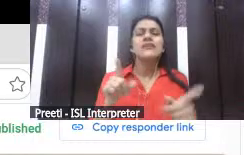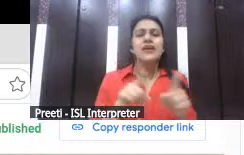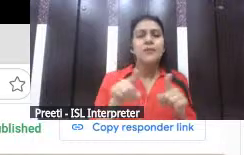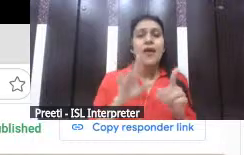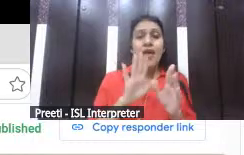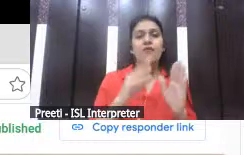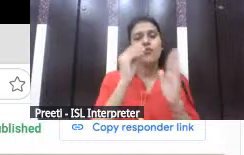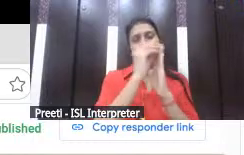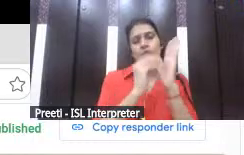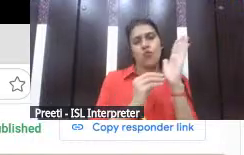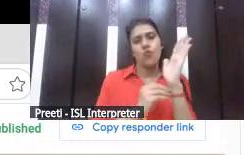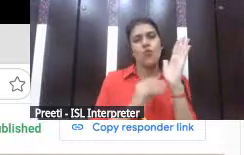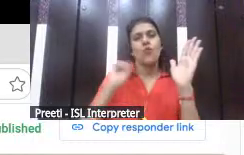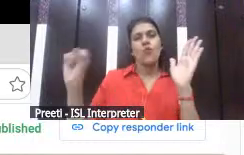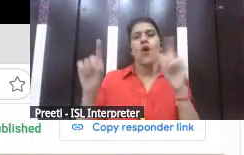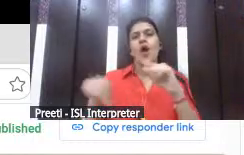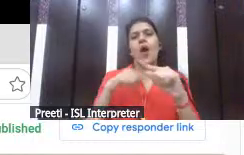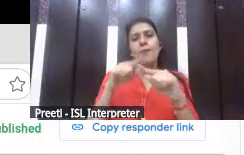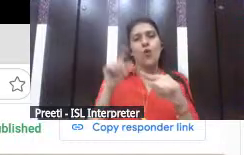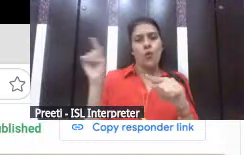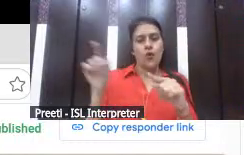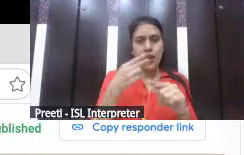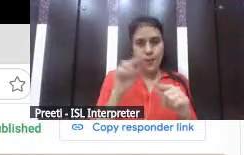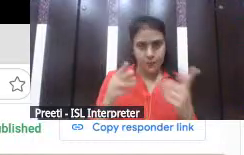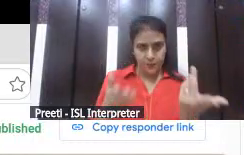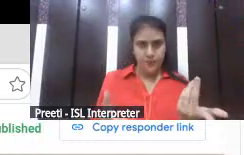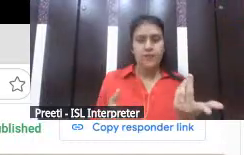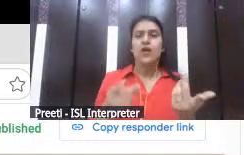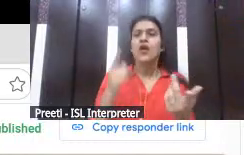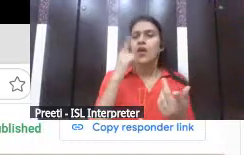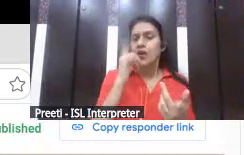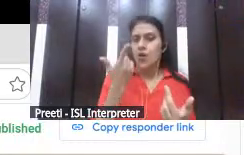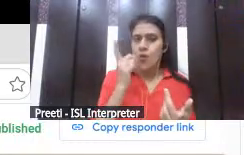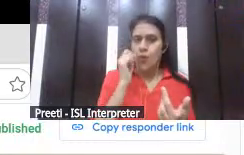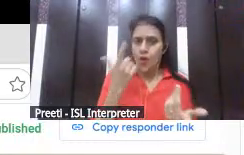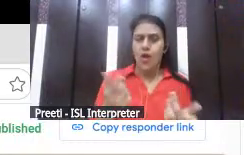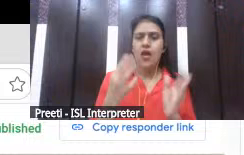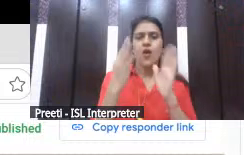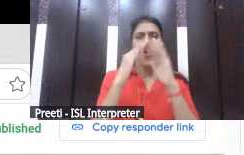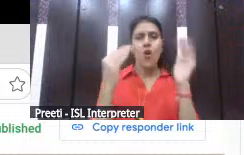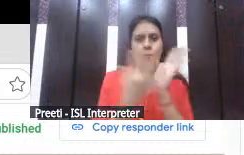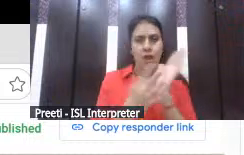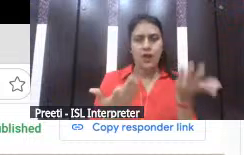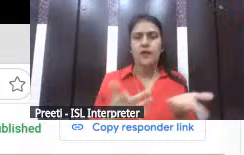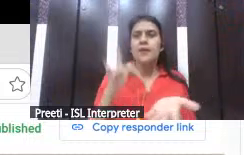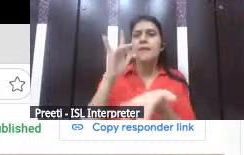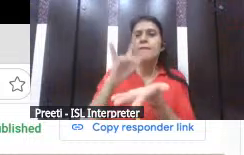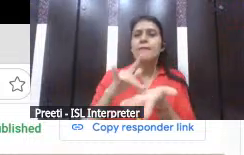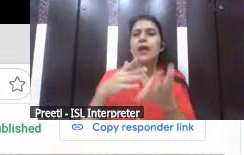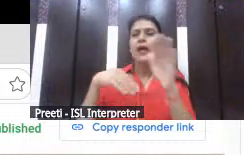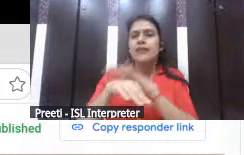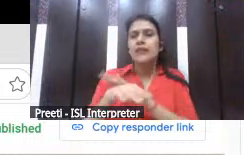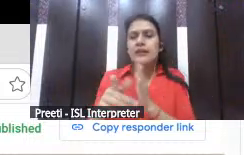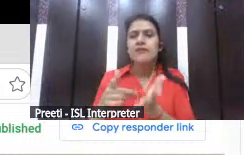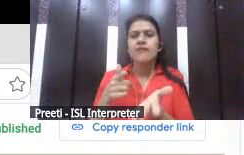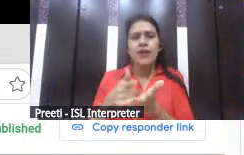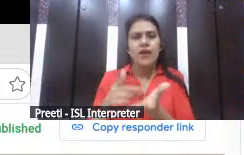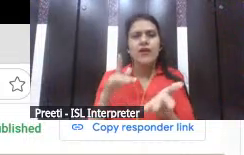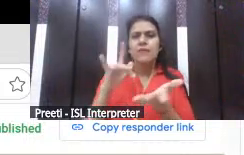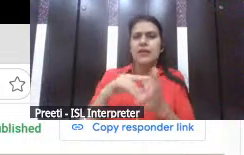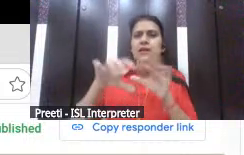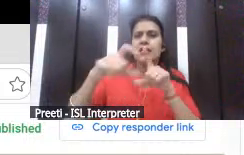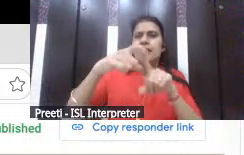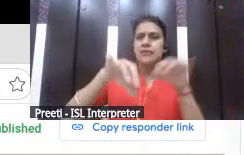It will ask for your name, gender, address, district, state, your contact